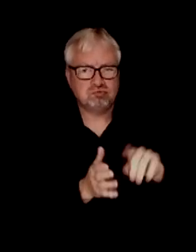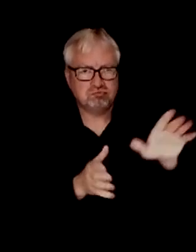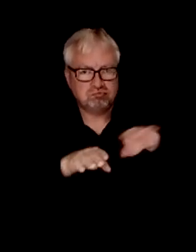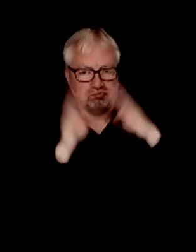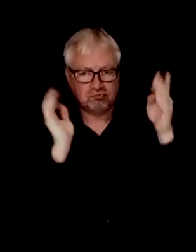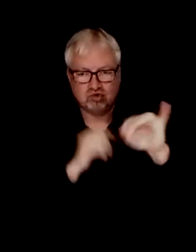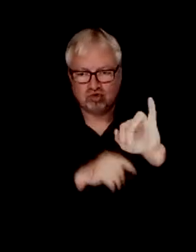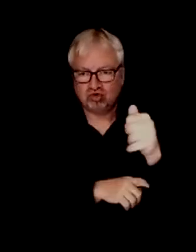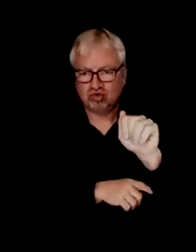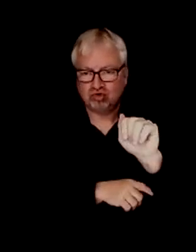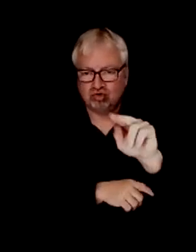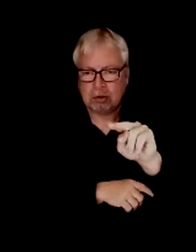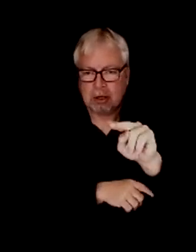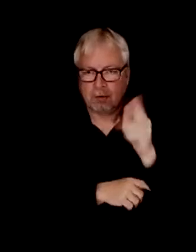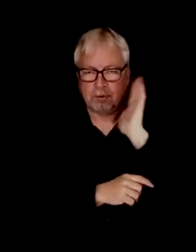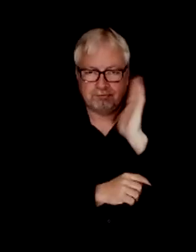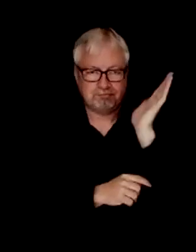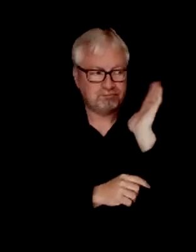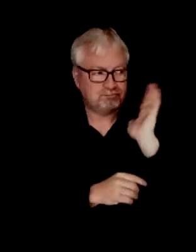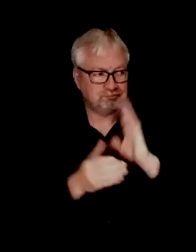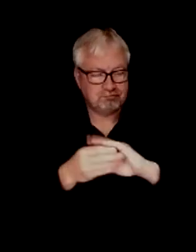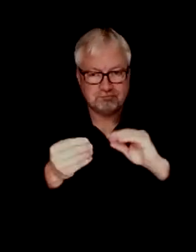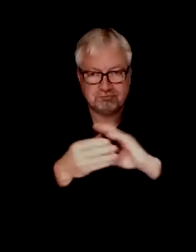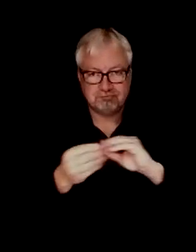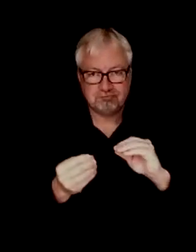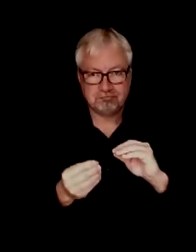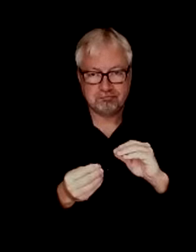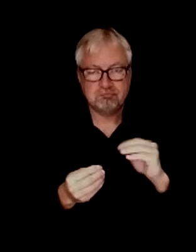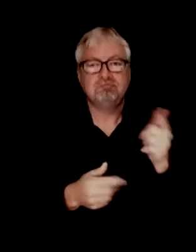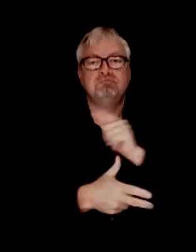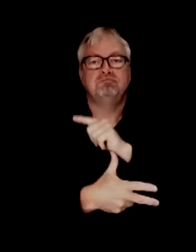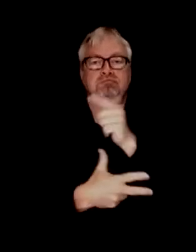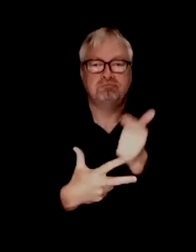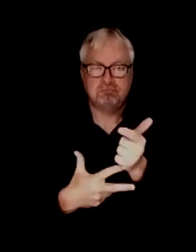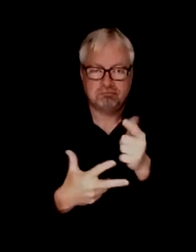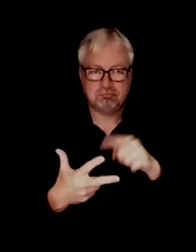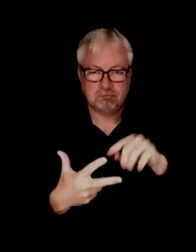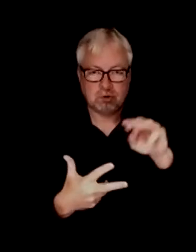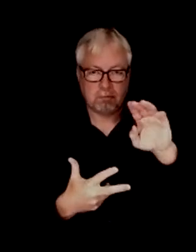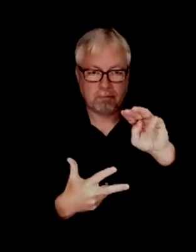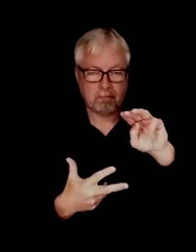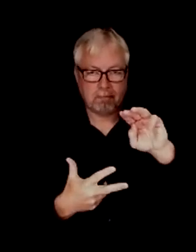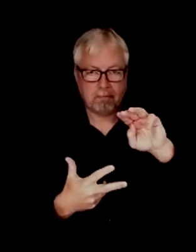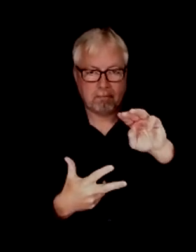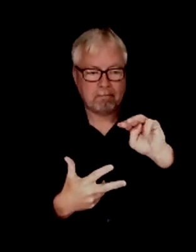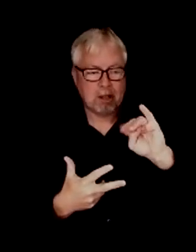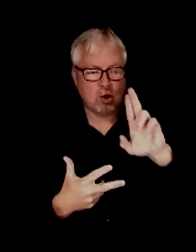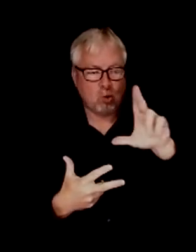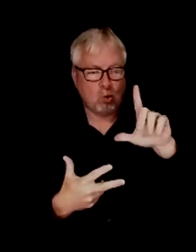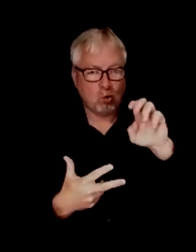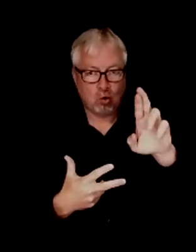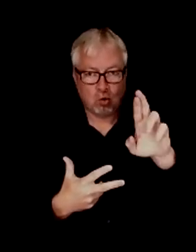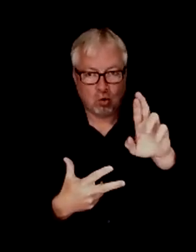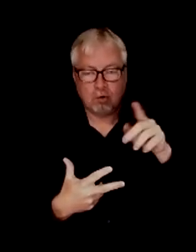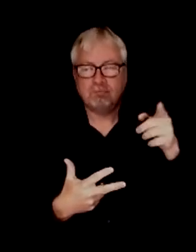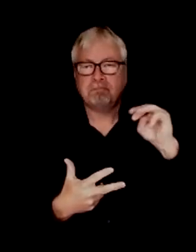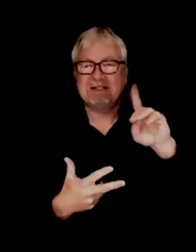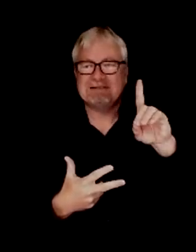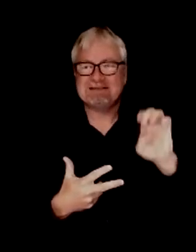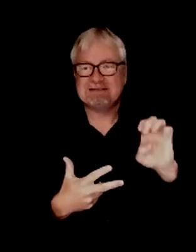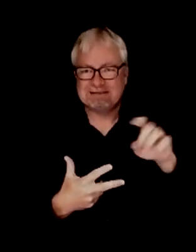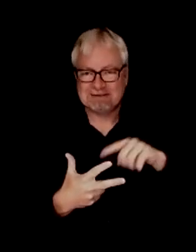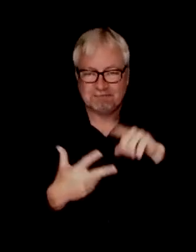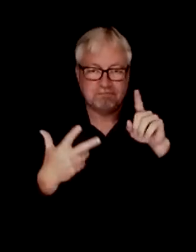and Dr. Brooke Moore, a pediatric pulmonologist with children's respiratory and critical care specialists. After those opening comments, we'll